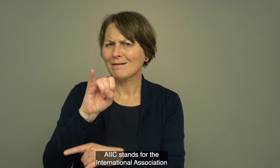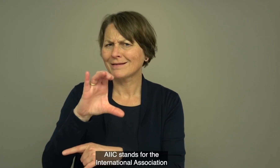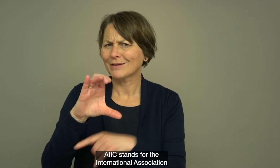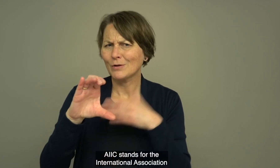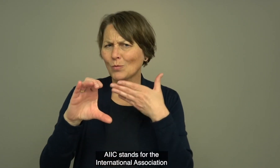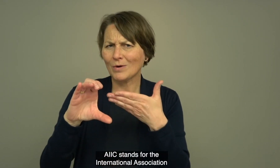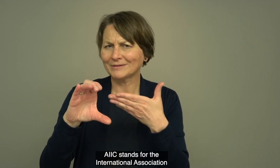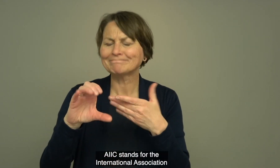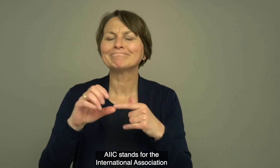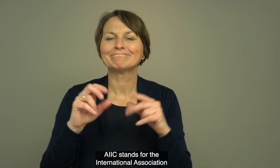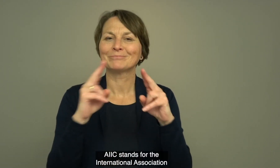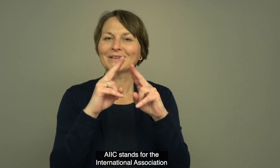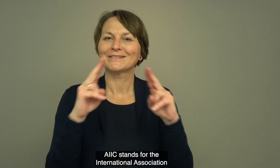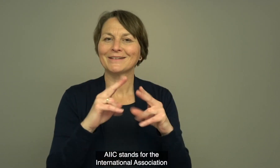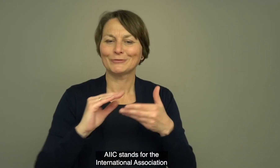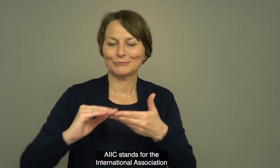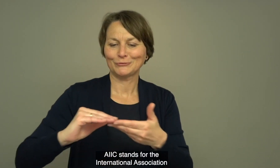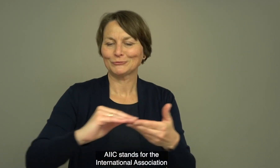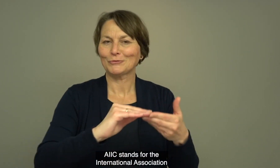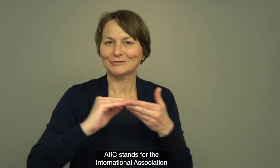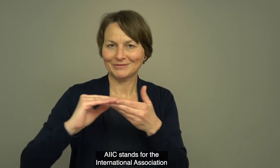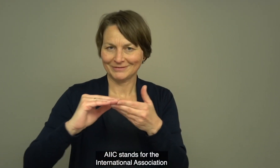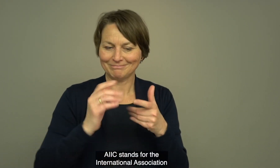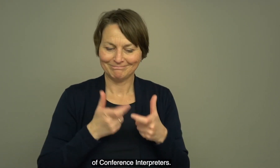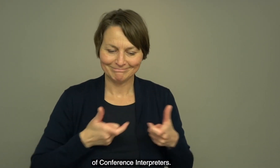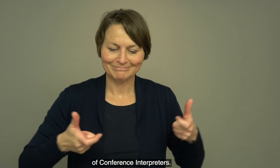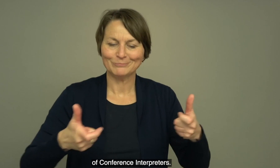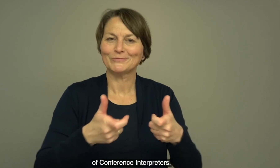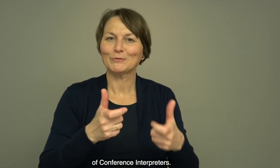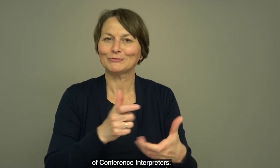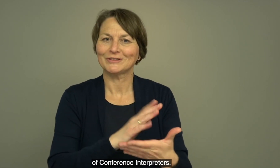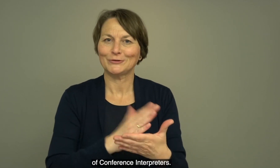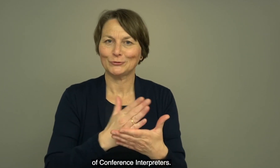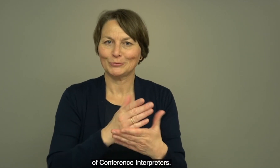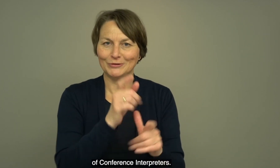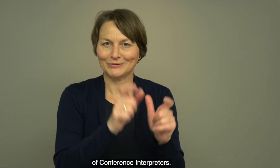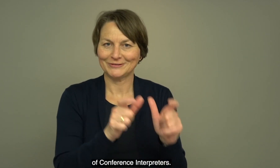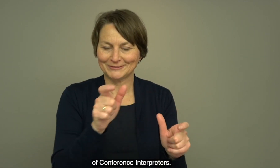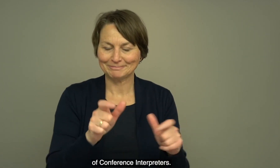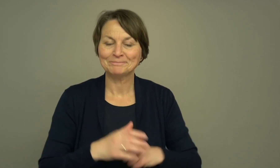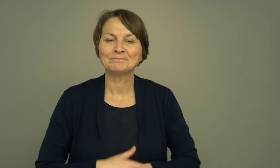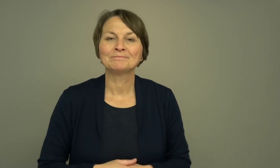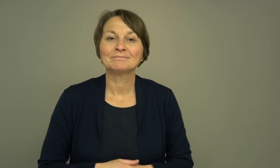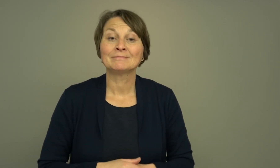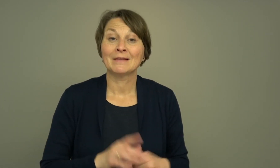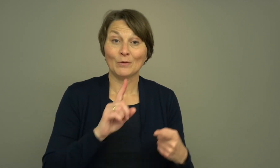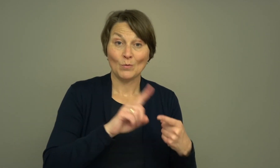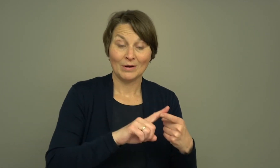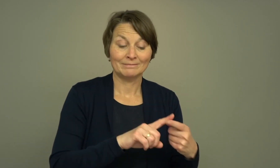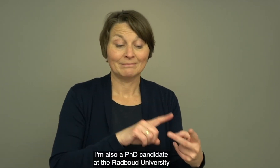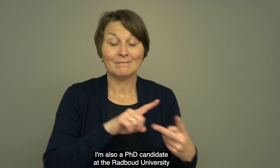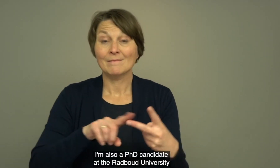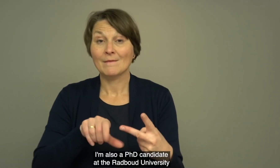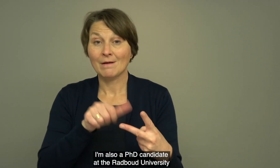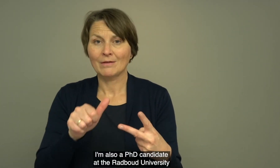IEC stands for the International Association of Conference Interpreters. I'm also